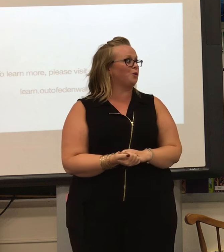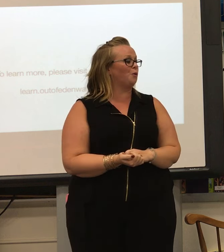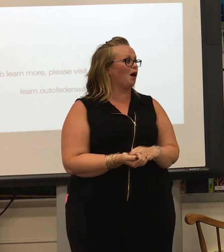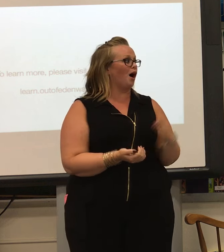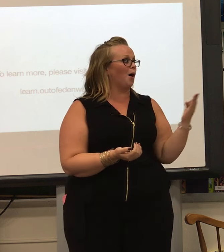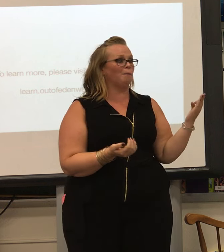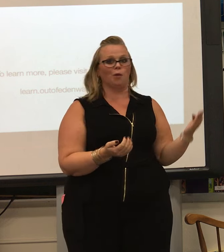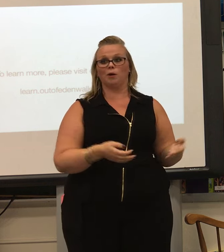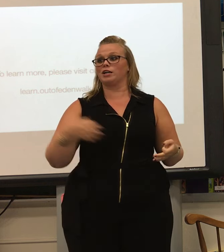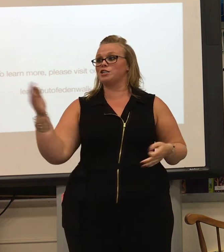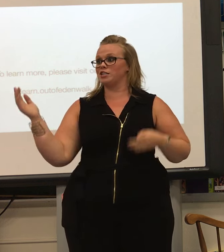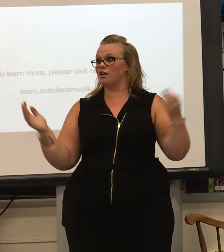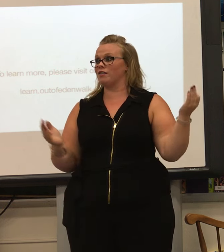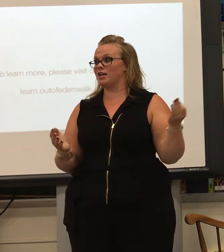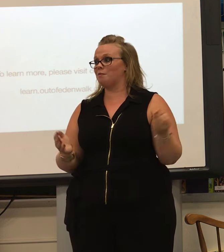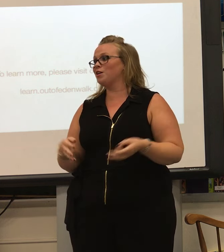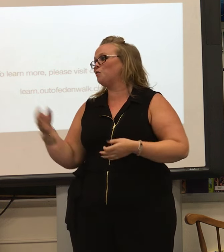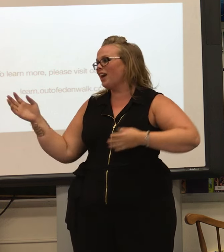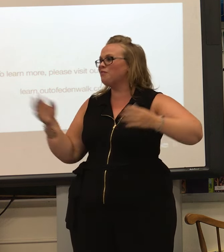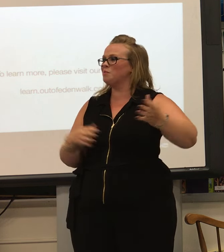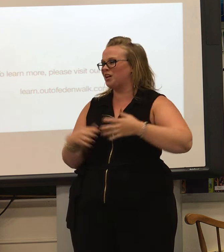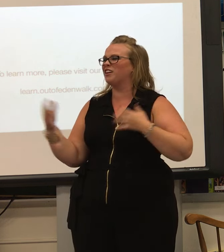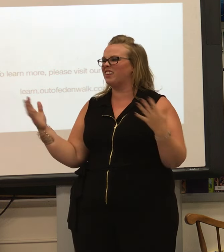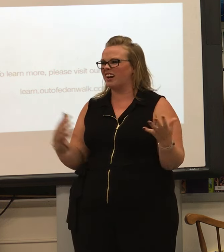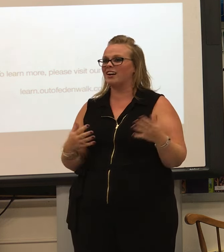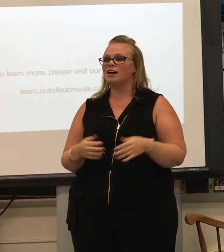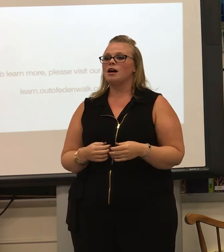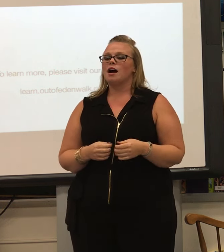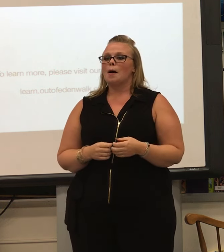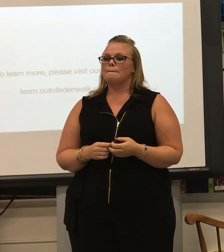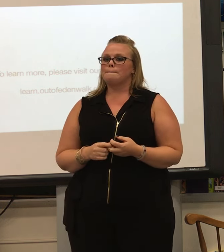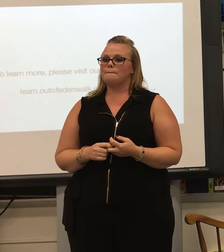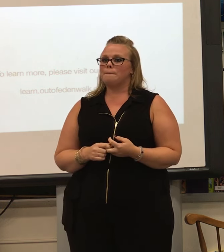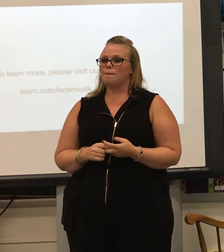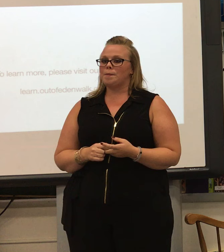do worksheets all the time. You know, we have them here and there.